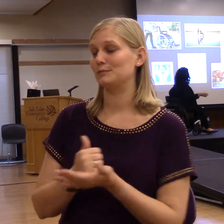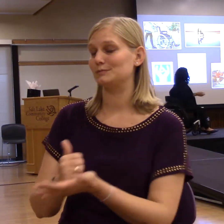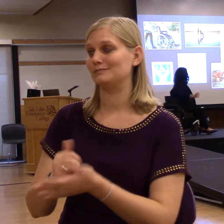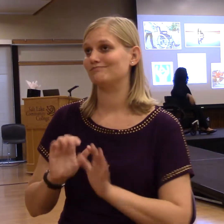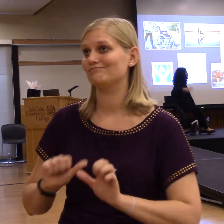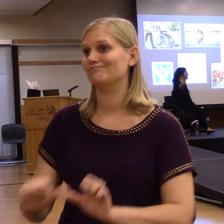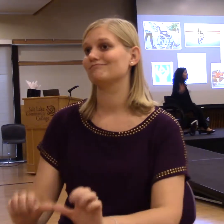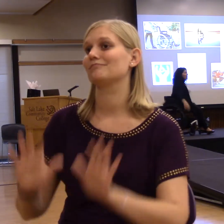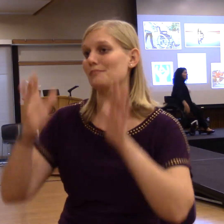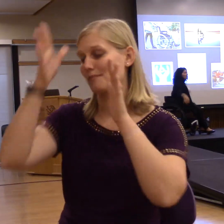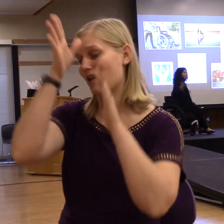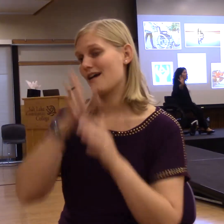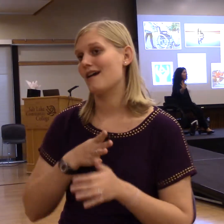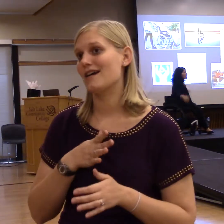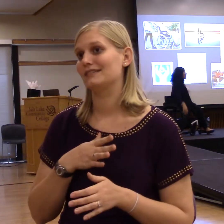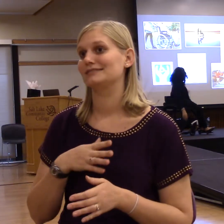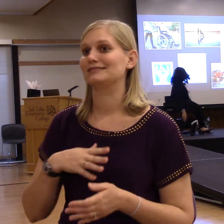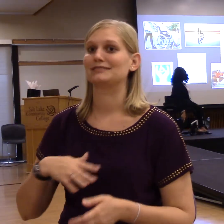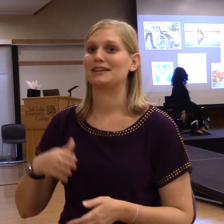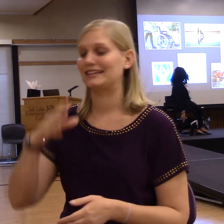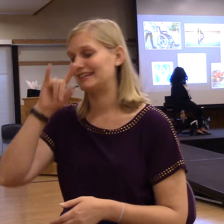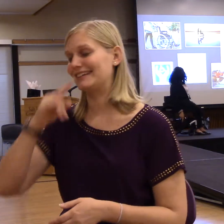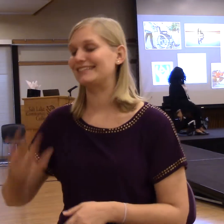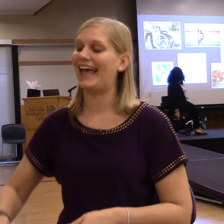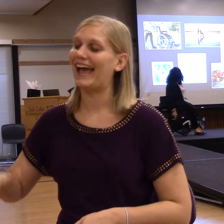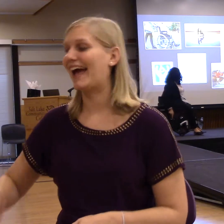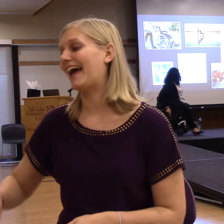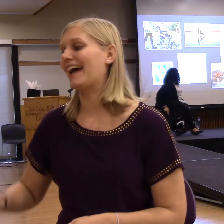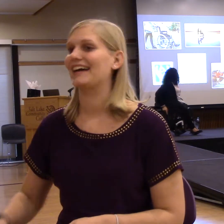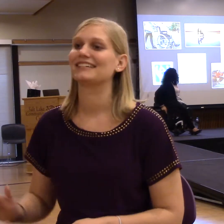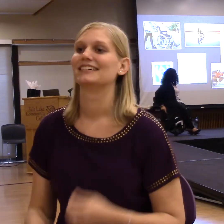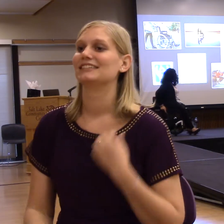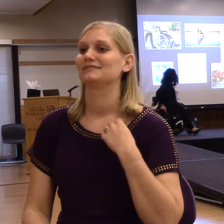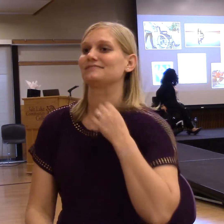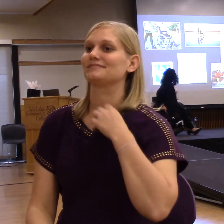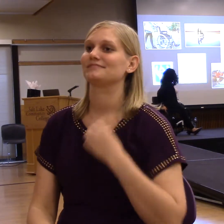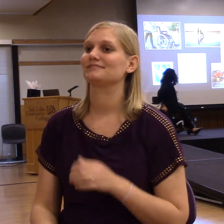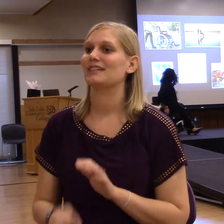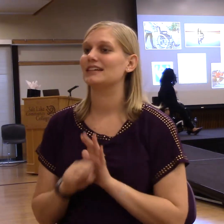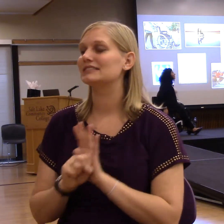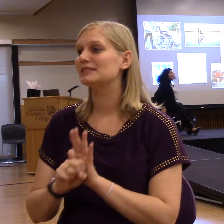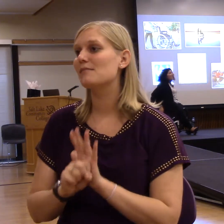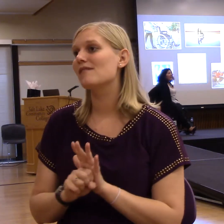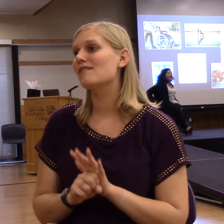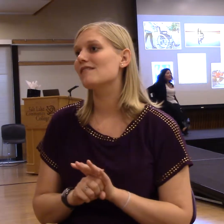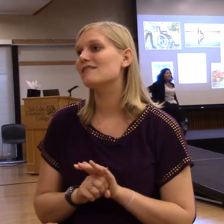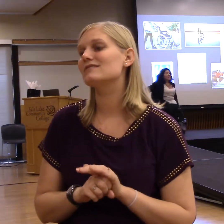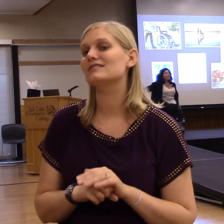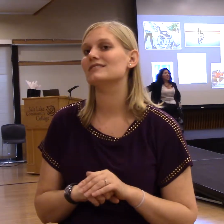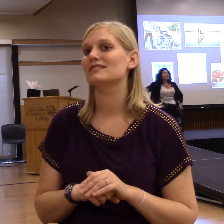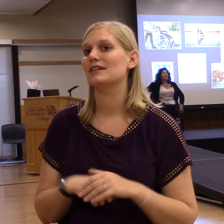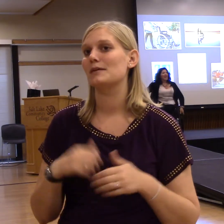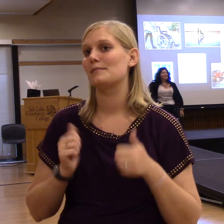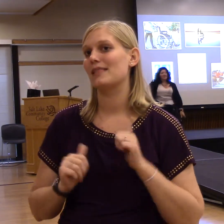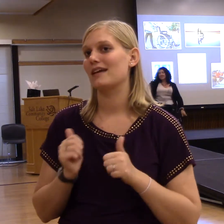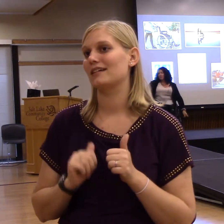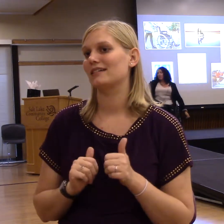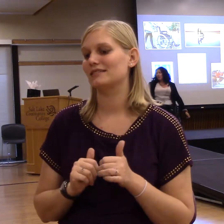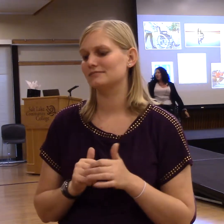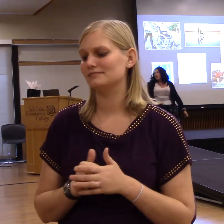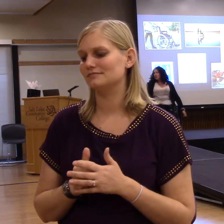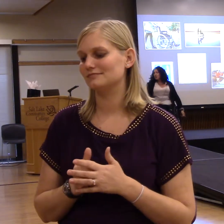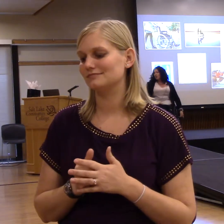wheelchair and a little boy kind of bouncing a basketball. Then two symbols, both kind of a play on the international